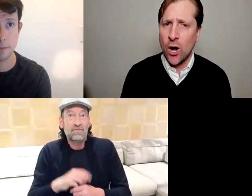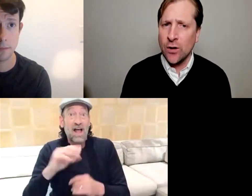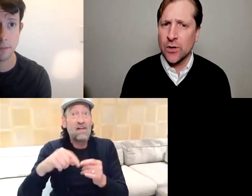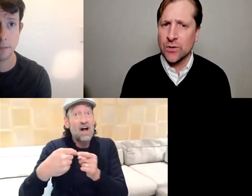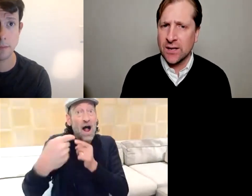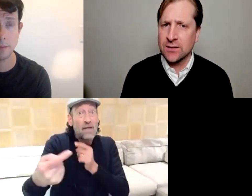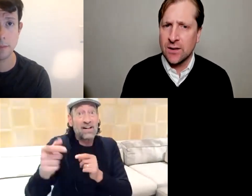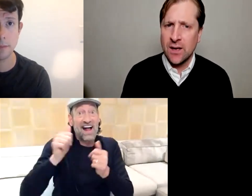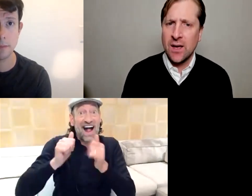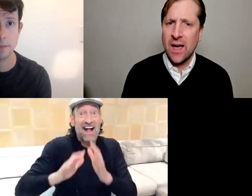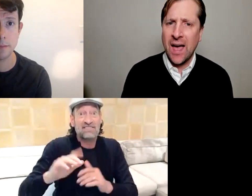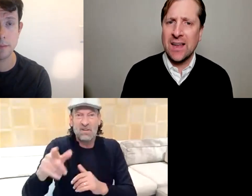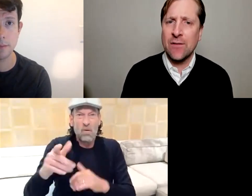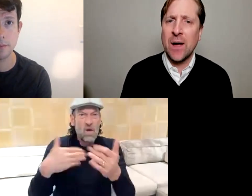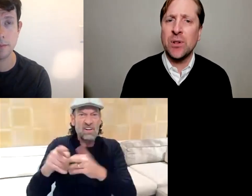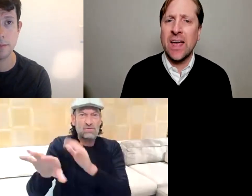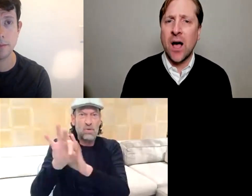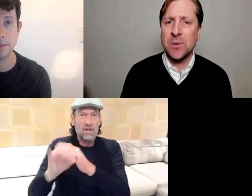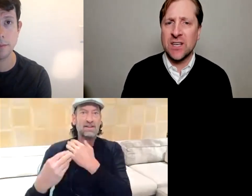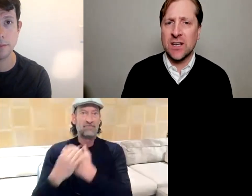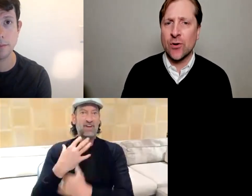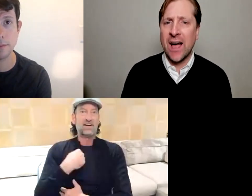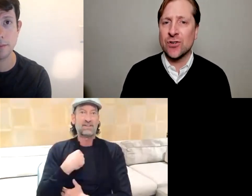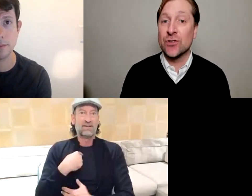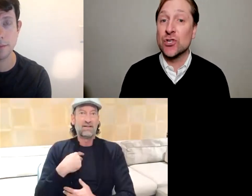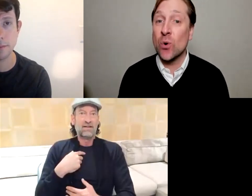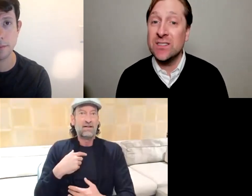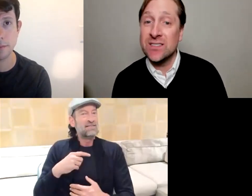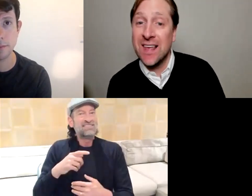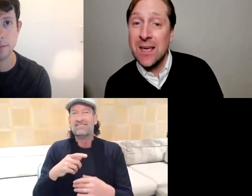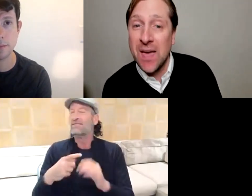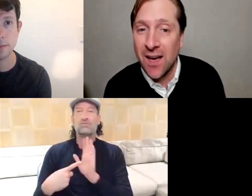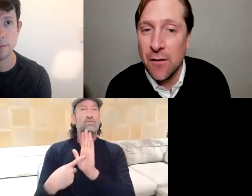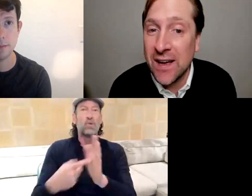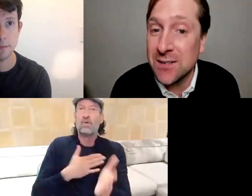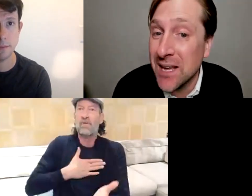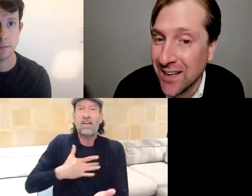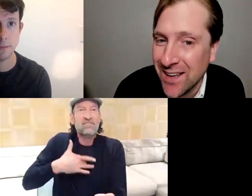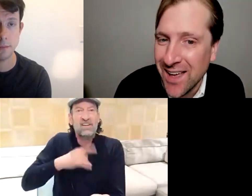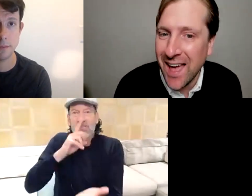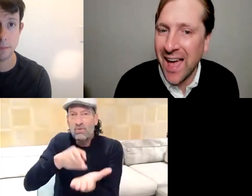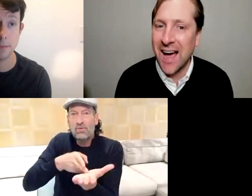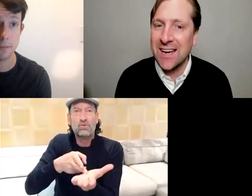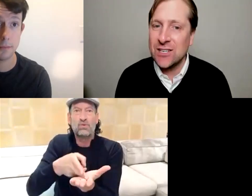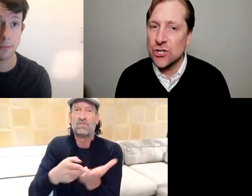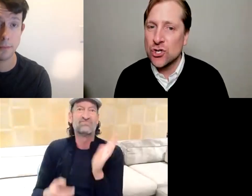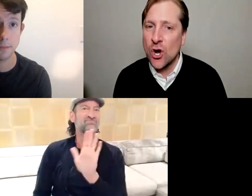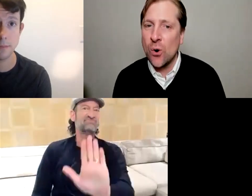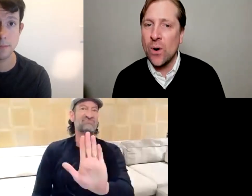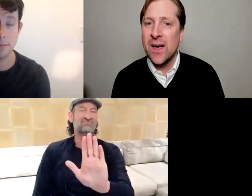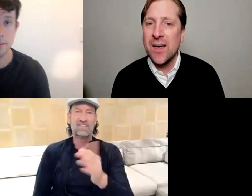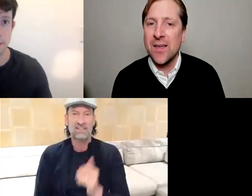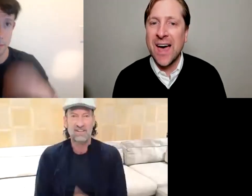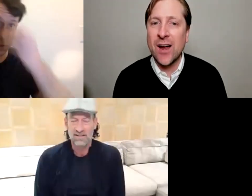and all of those things. And if I'm playing opposite another actor, the choices they make affect me. And I need to